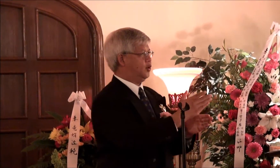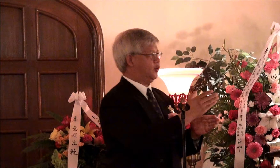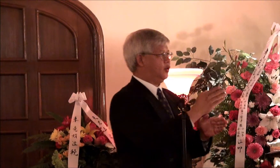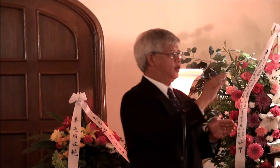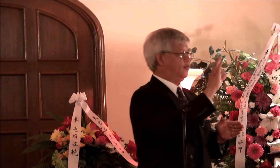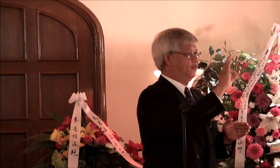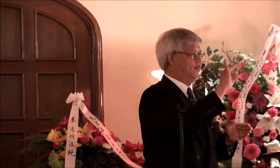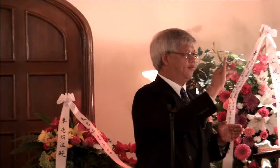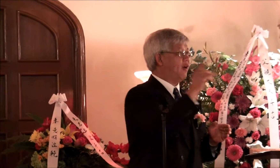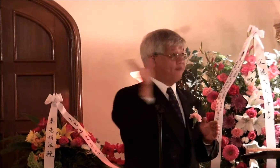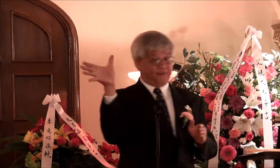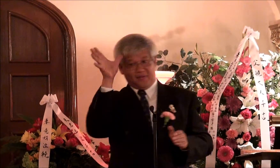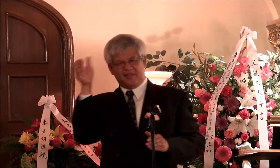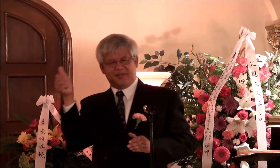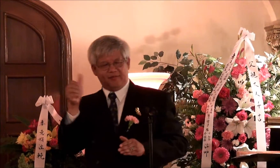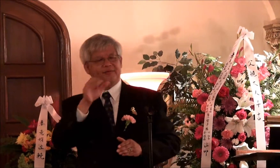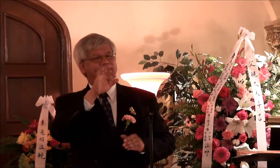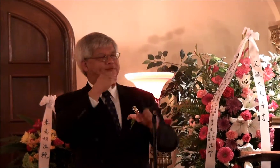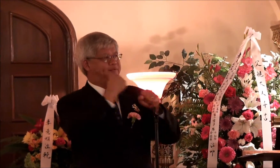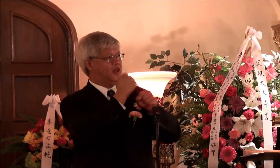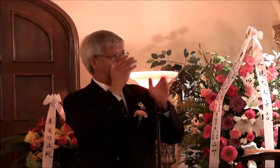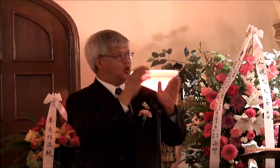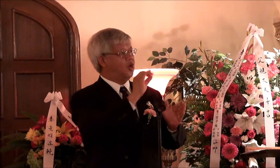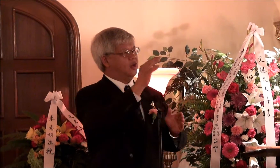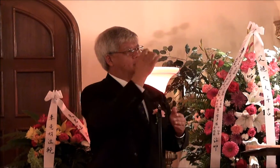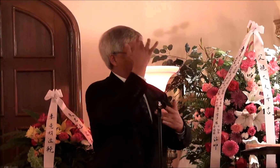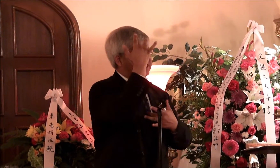I'm still, furniture maker, I think, yes.